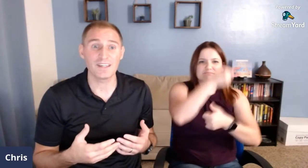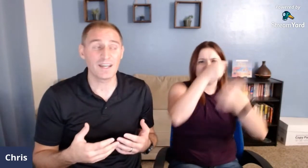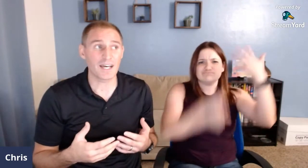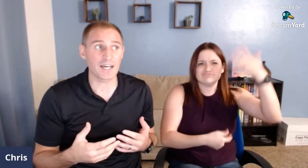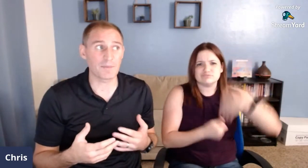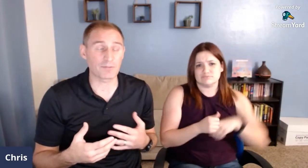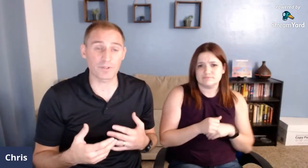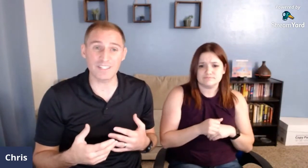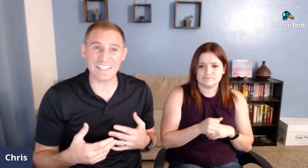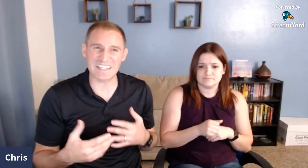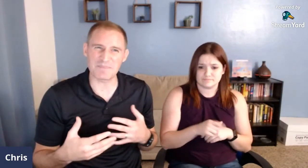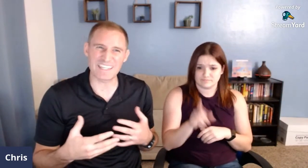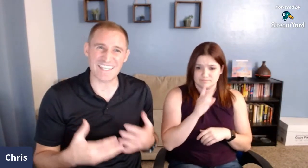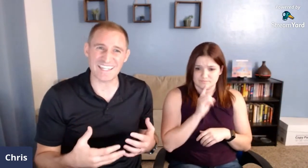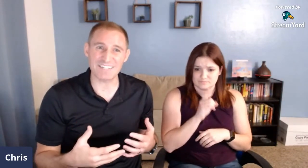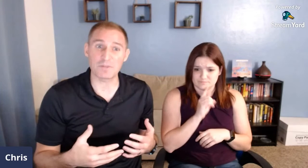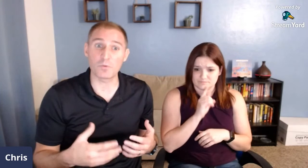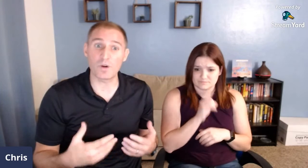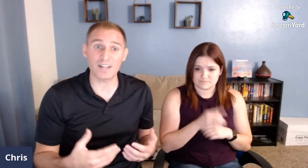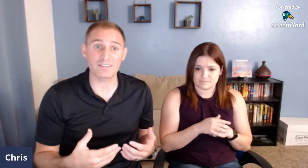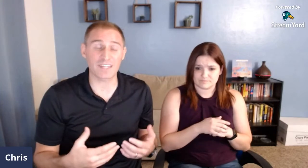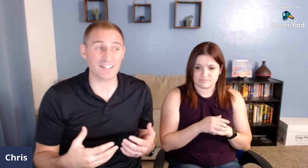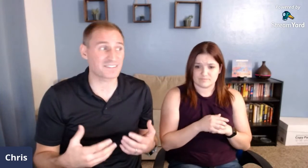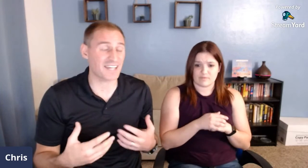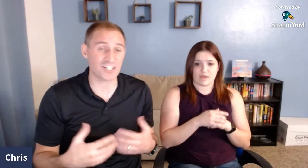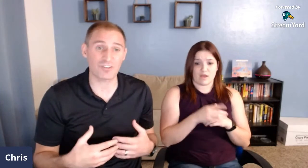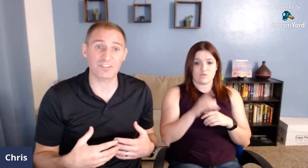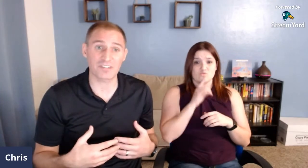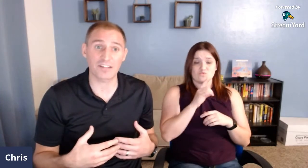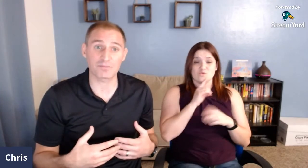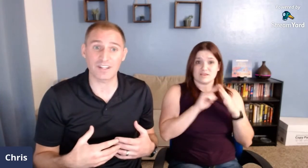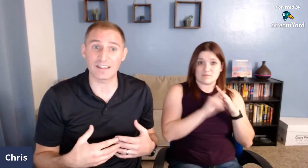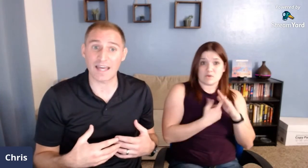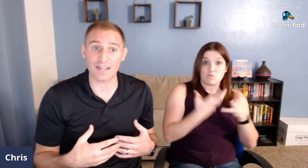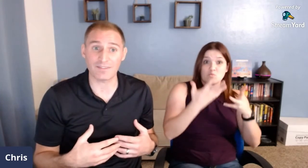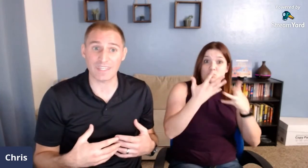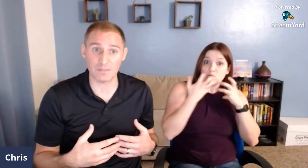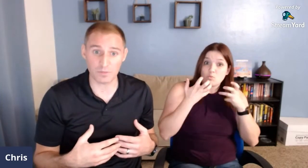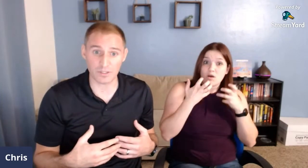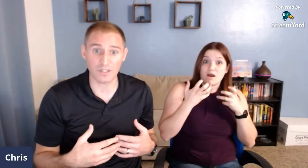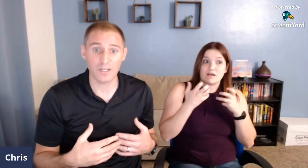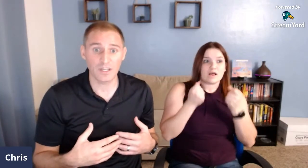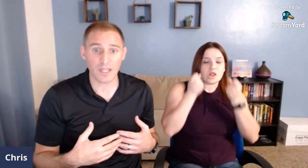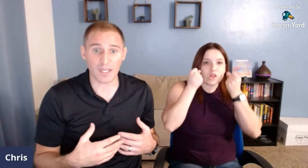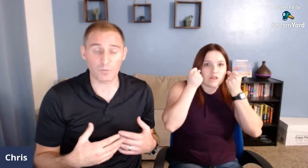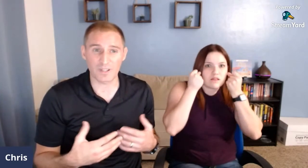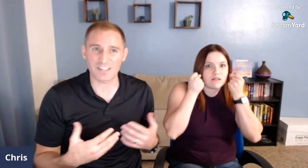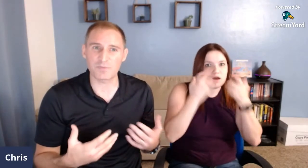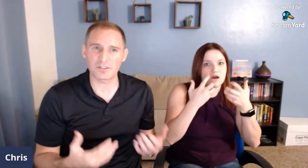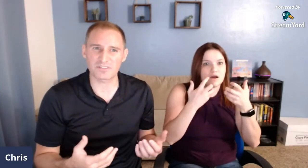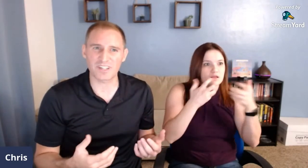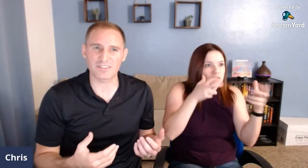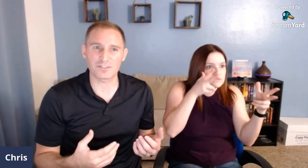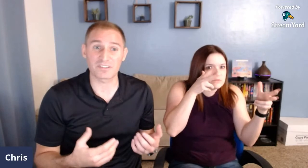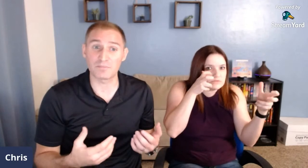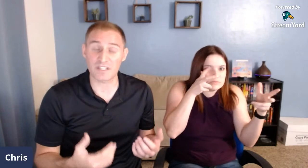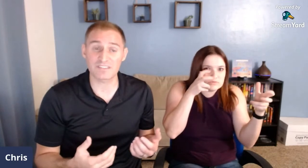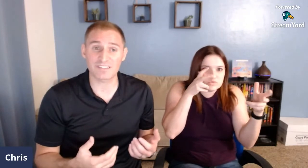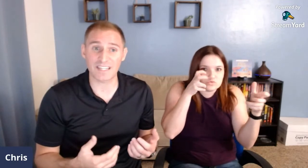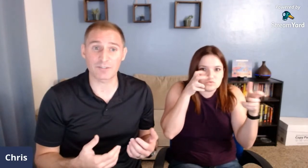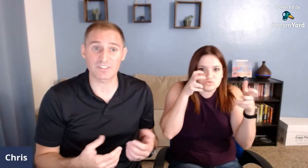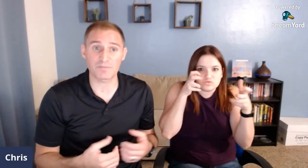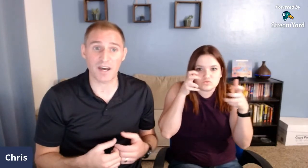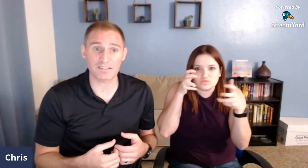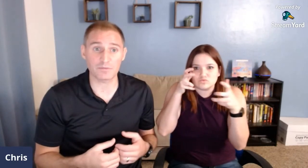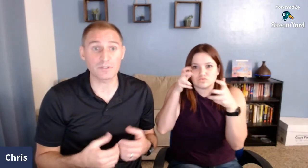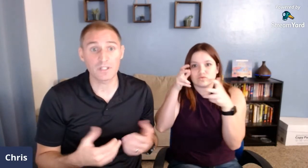else. And really, in the beginning, we want to kind of saturate ourselves with a lot of input and expose ourselves to as much as